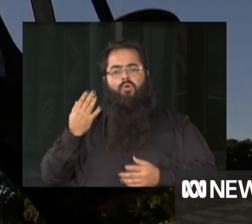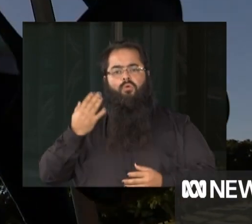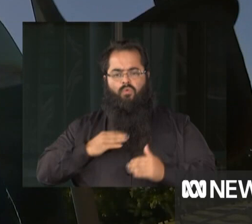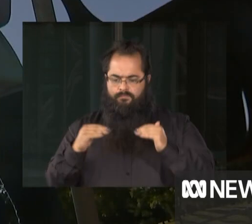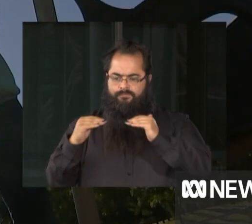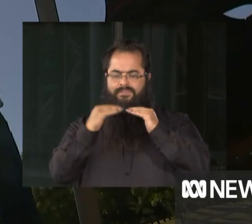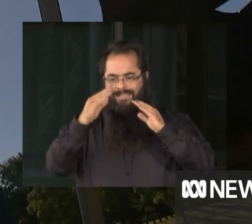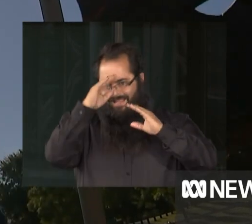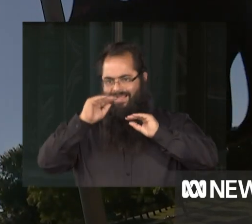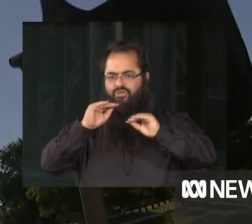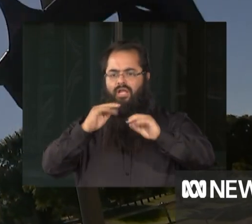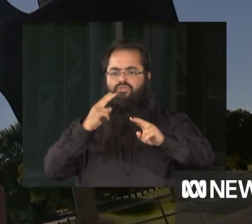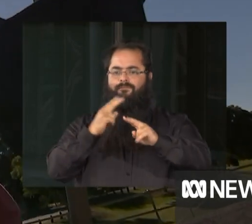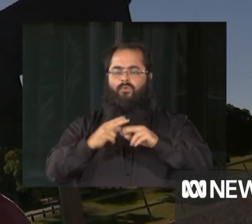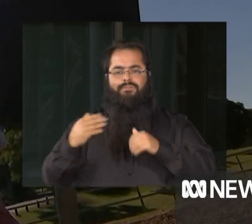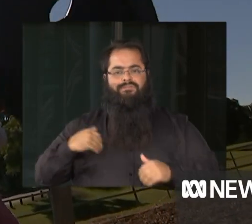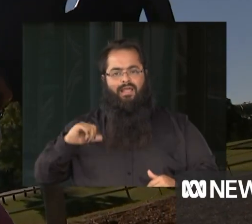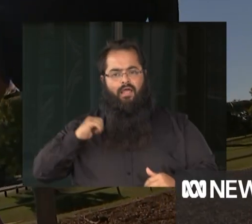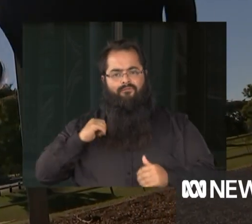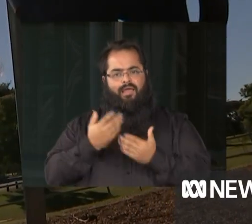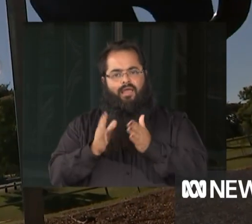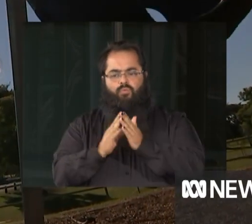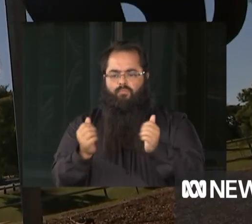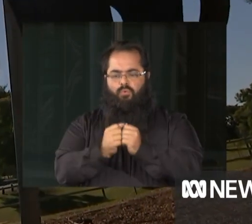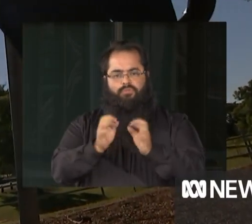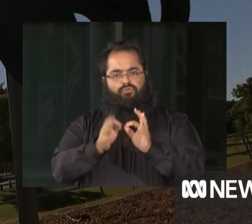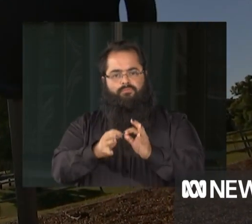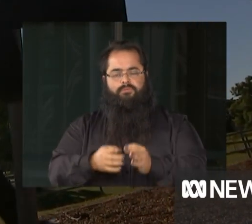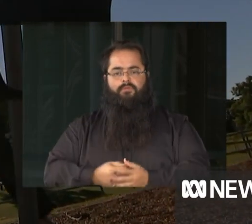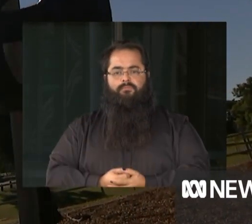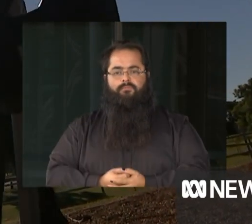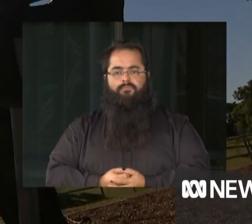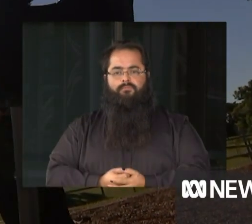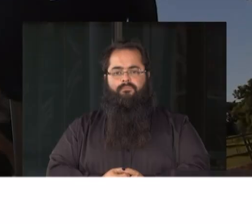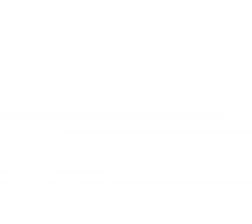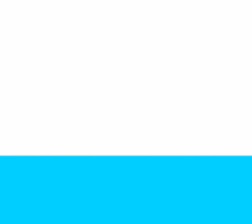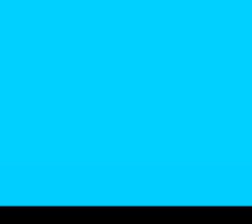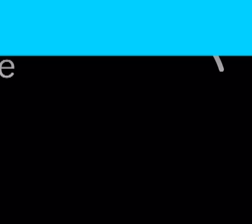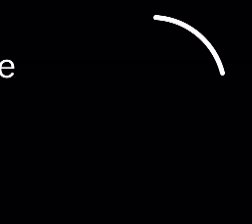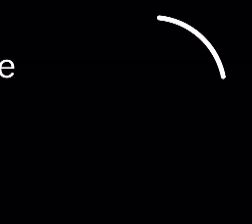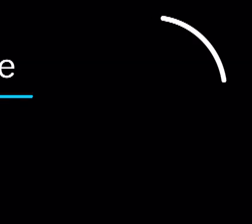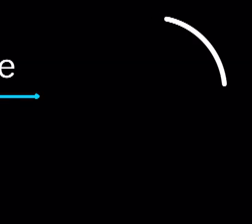education for staff on how to book interpreters. Emma Pollard, ABC News, Brisbane.